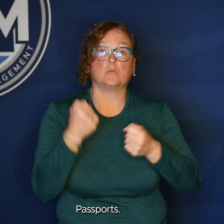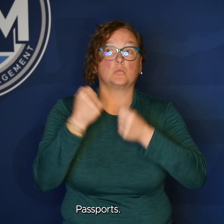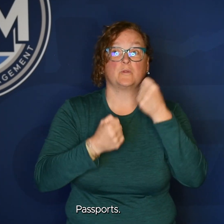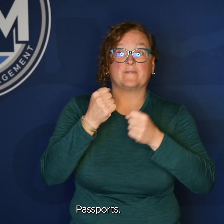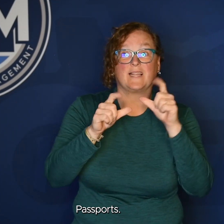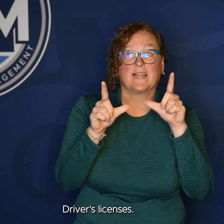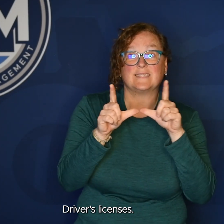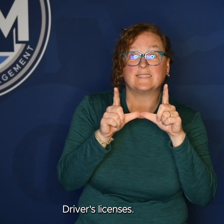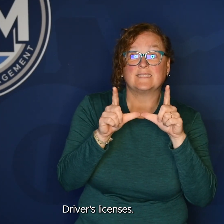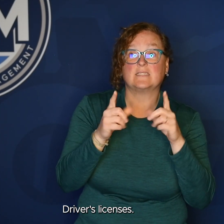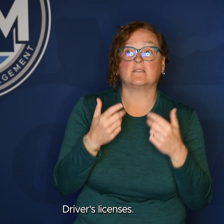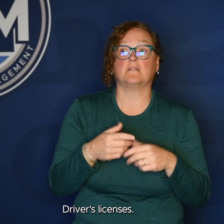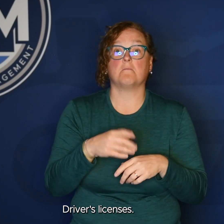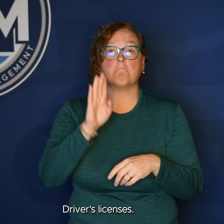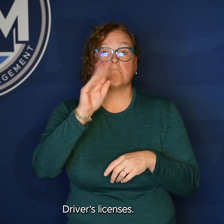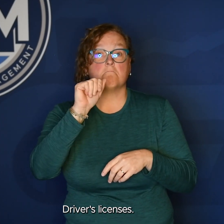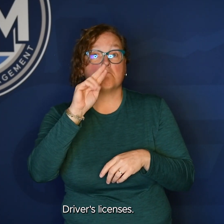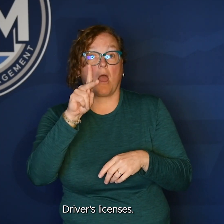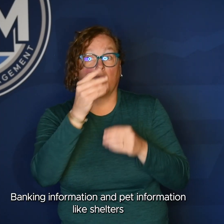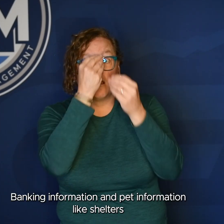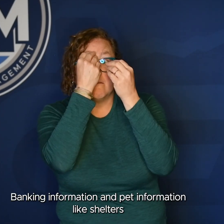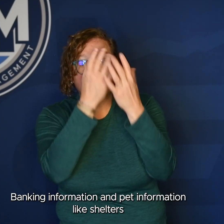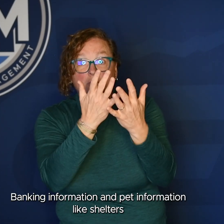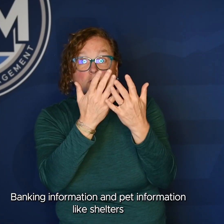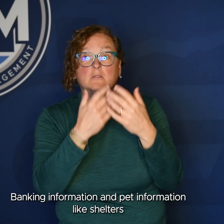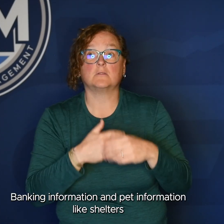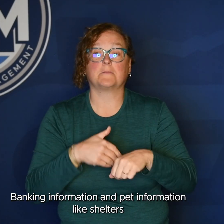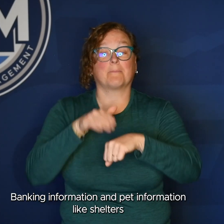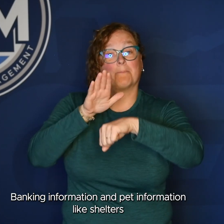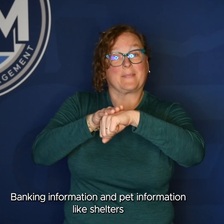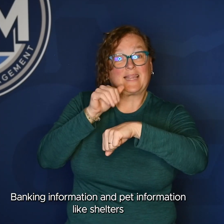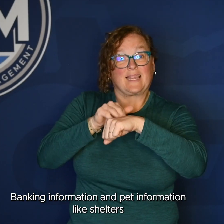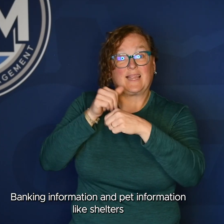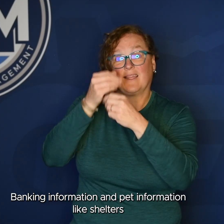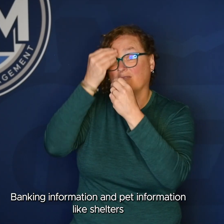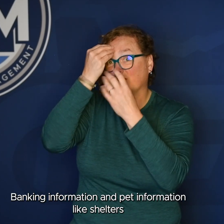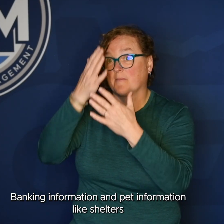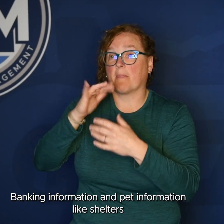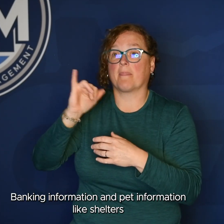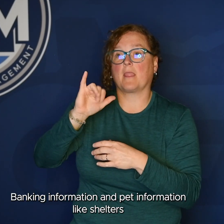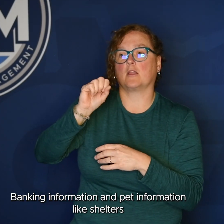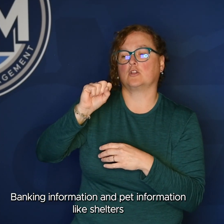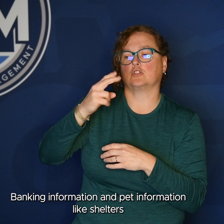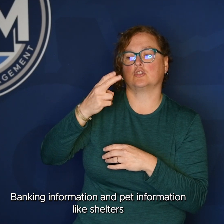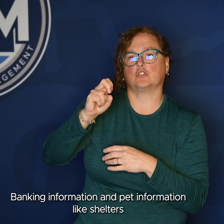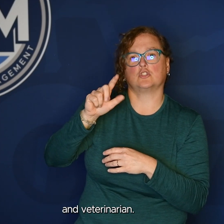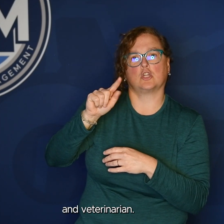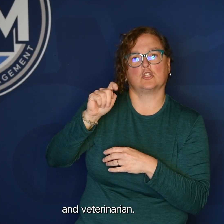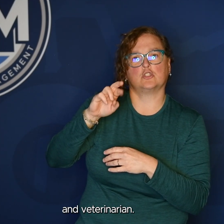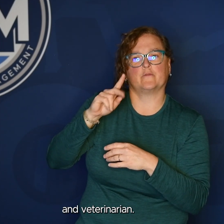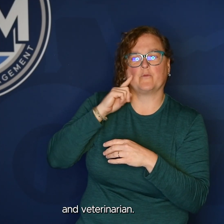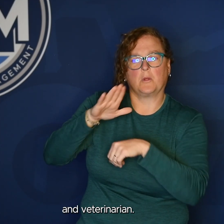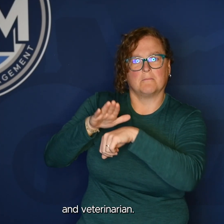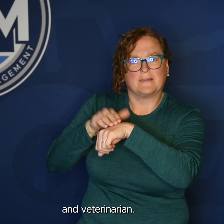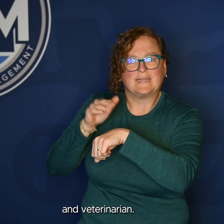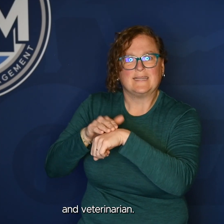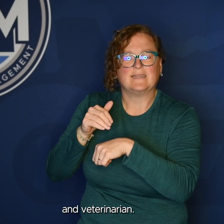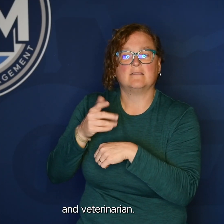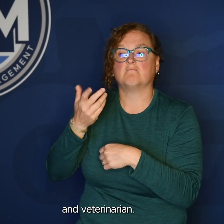passports, driver's licenses, banking information, and pet information like shelters and veterinarian.